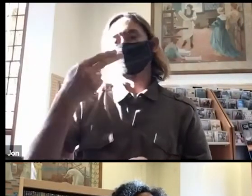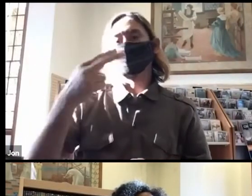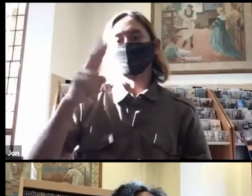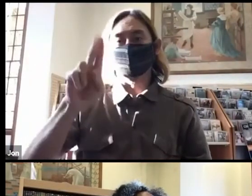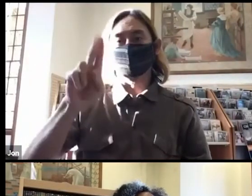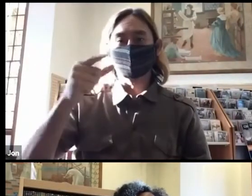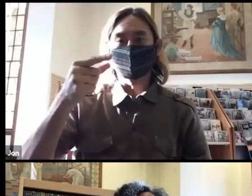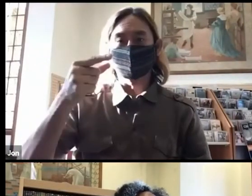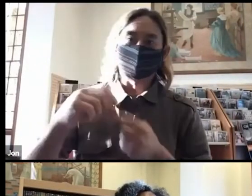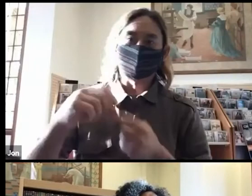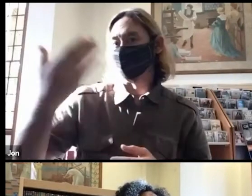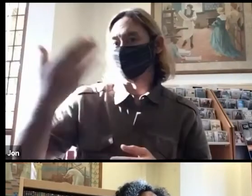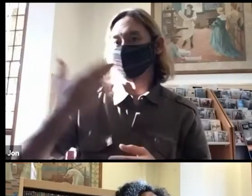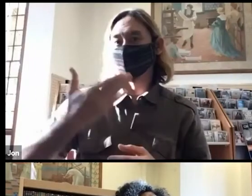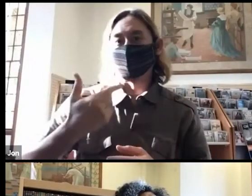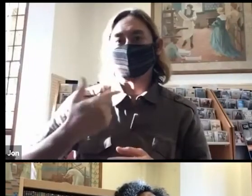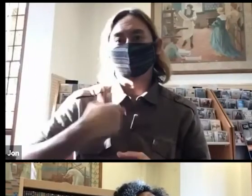Hugo had invited me